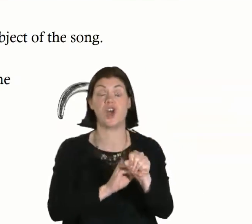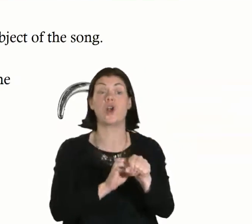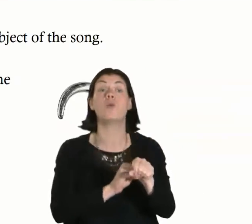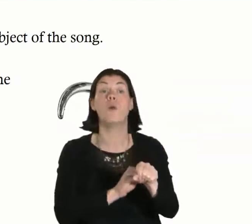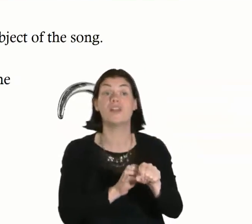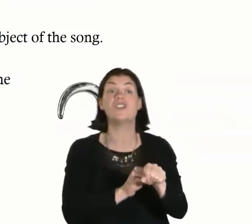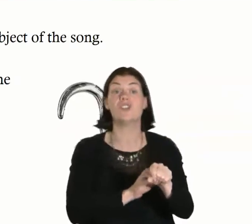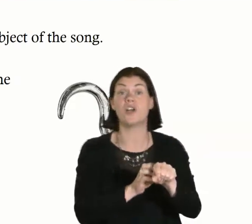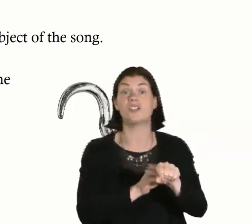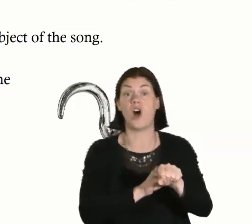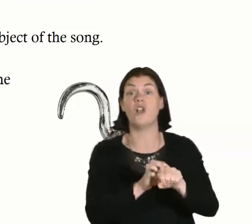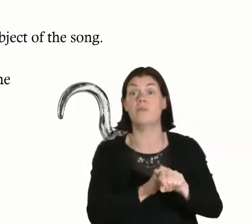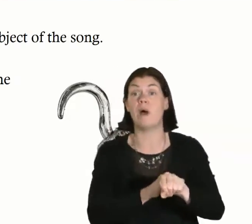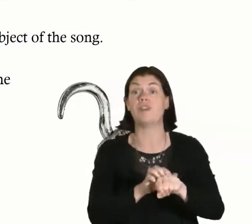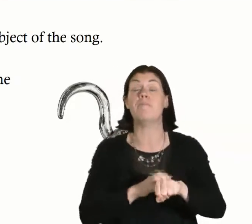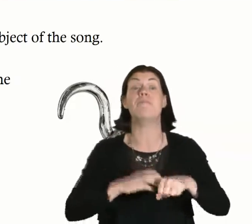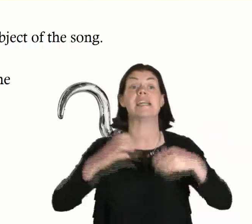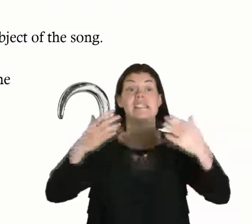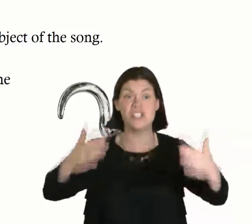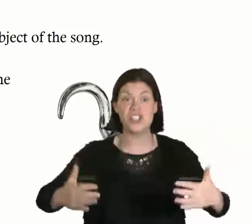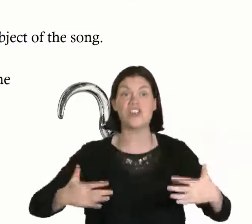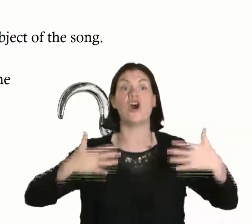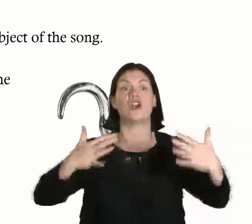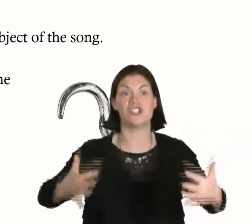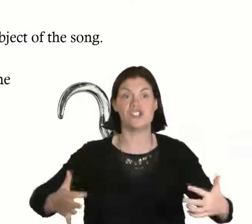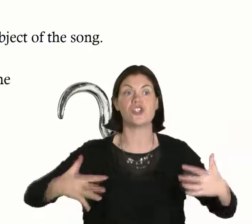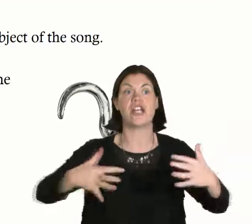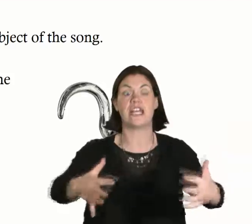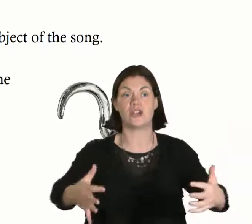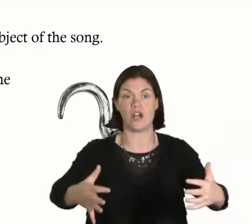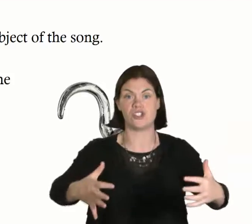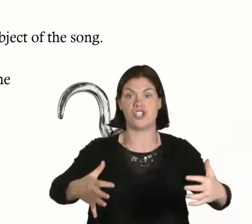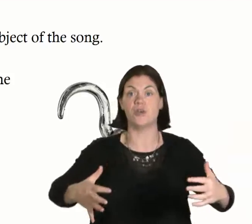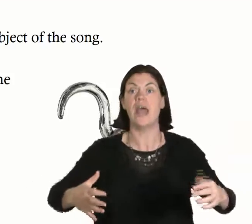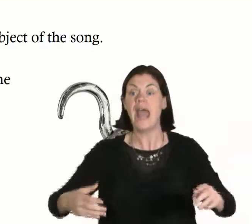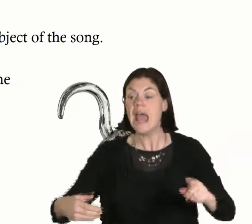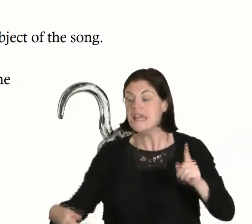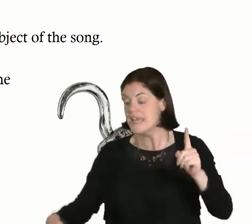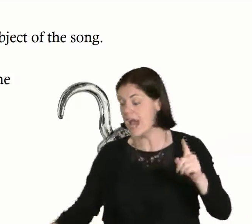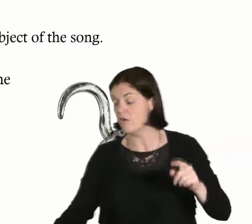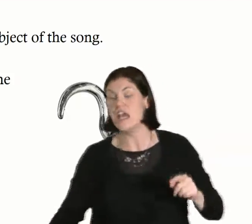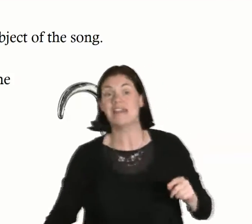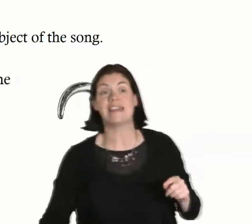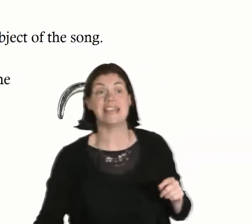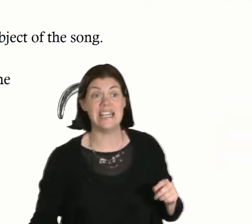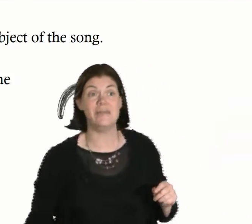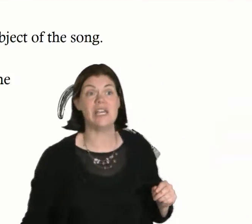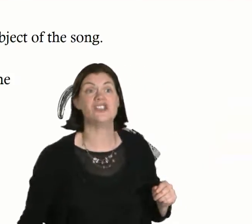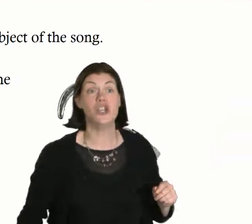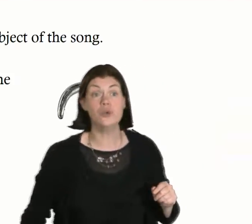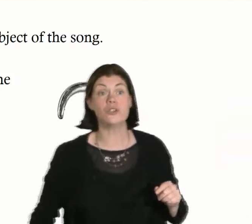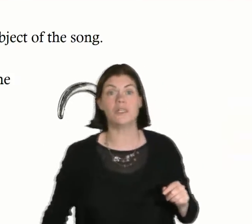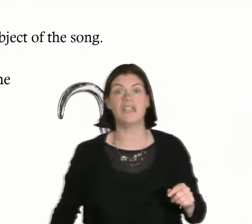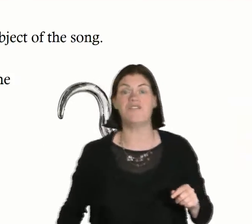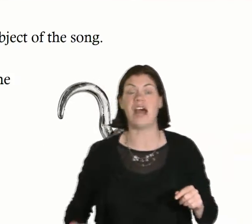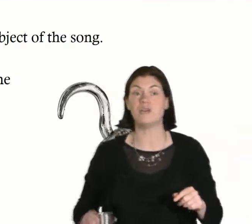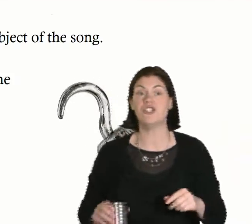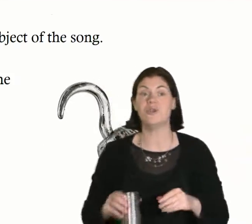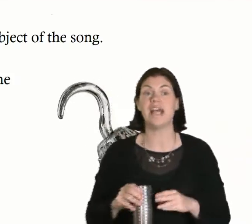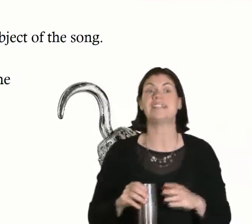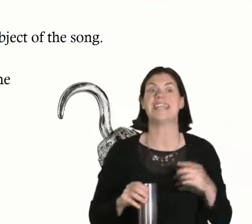of the song, or what the song is all about, the message that the artist is trying to get across to you. Now, the theme is